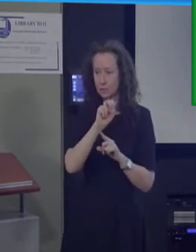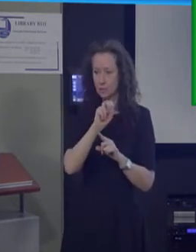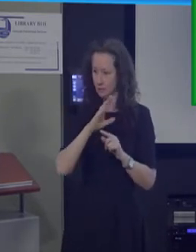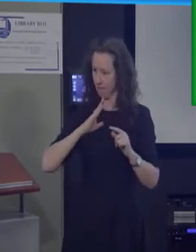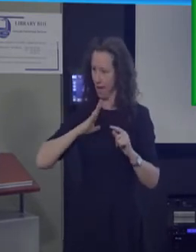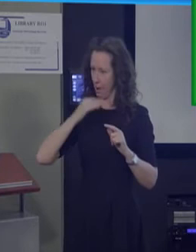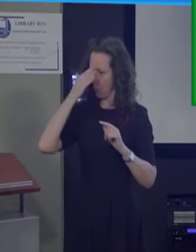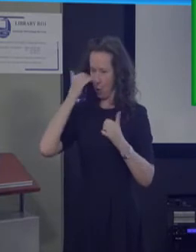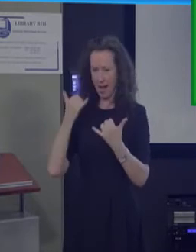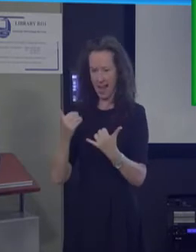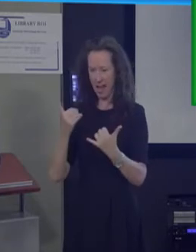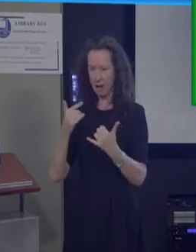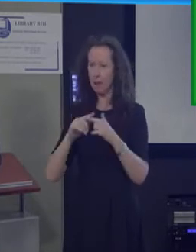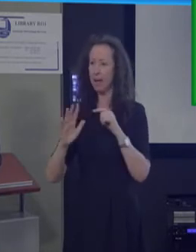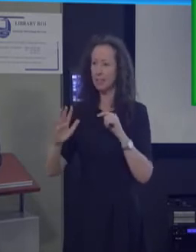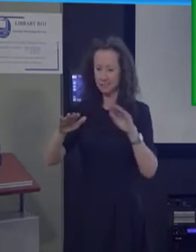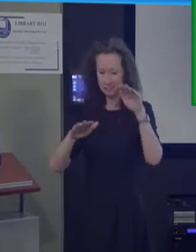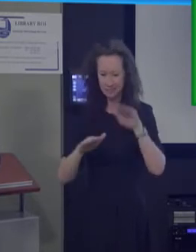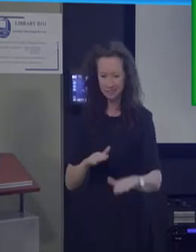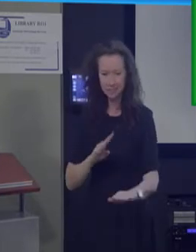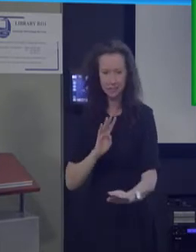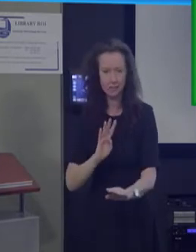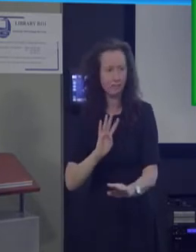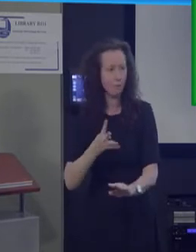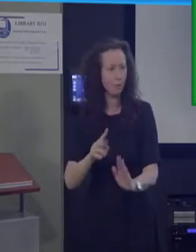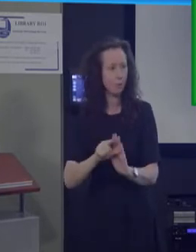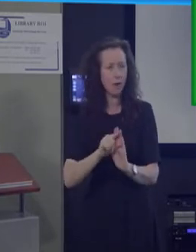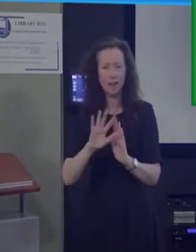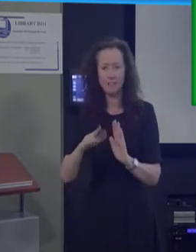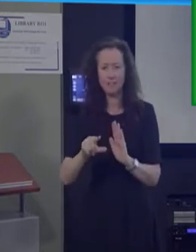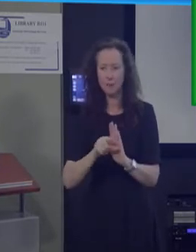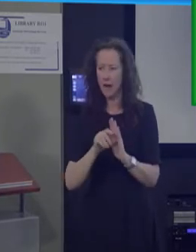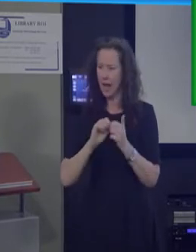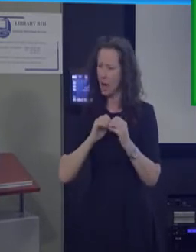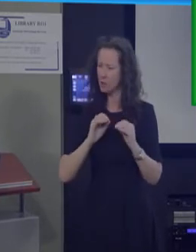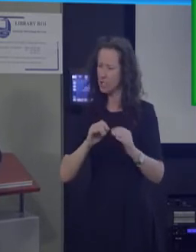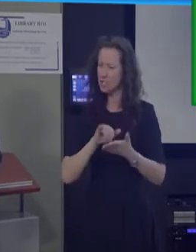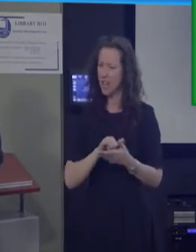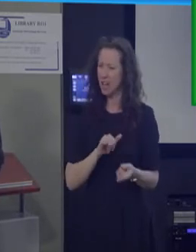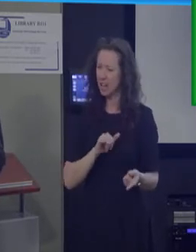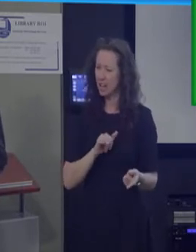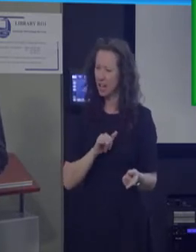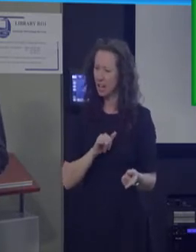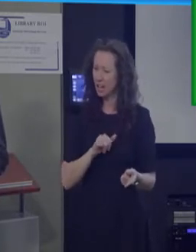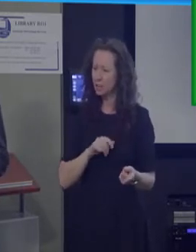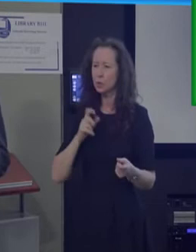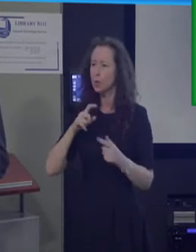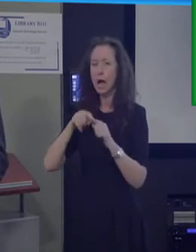this to 4th and 5th grade children in this abstract form. So you have to teach it in a meaningful